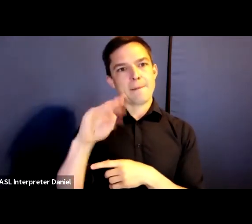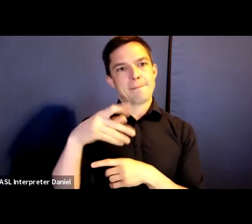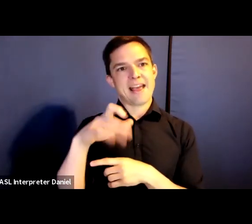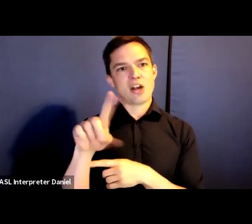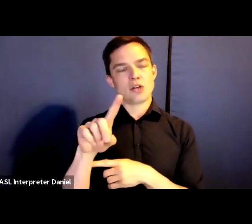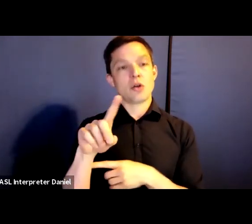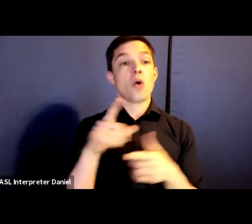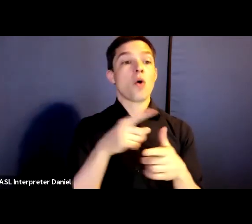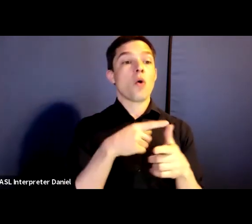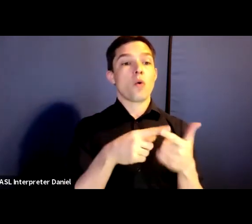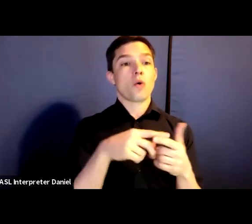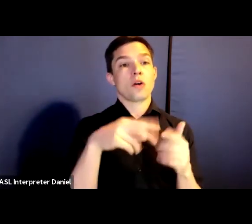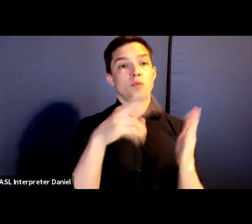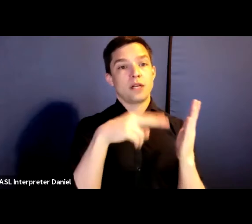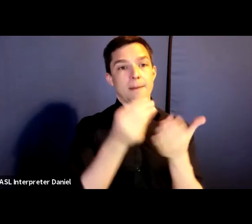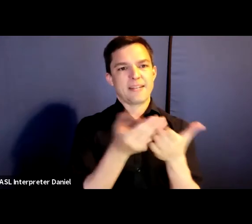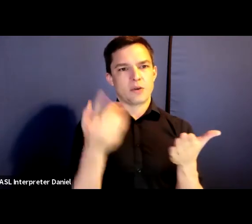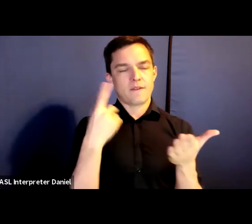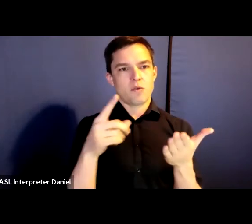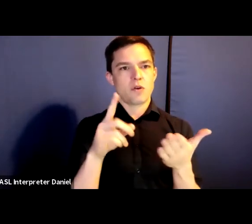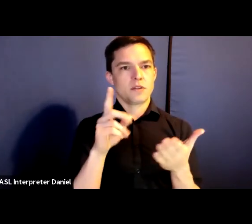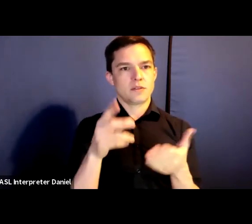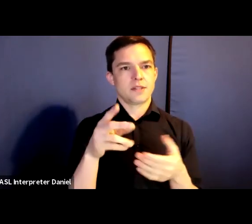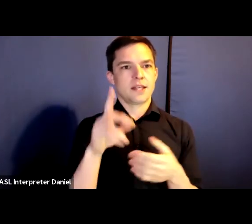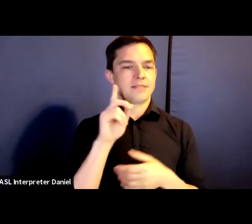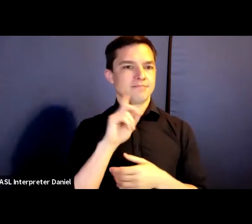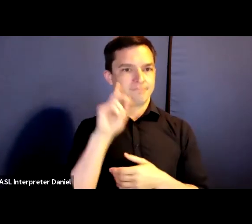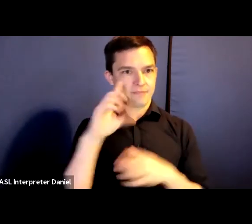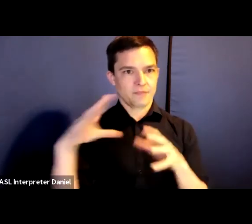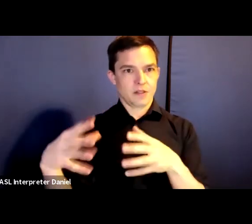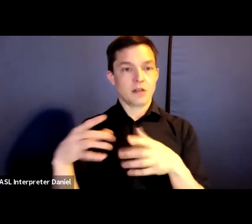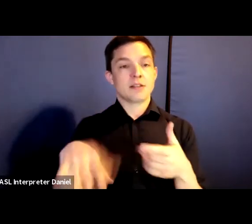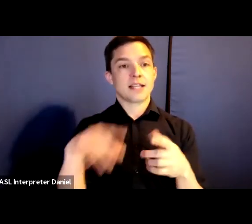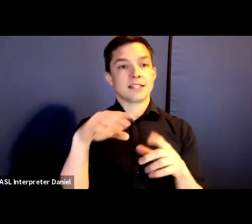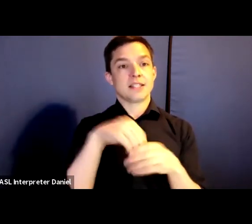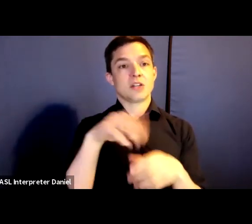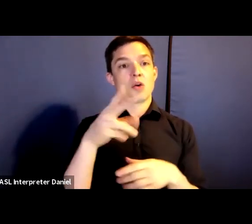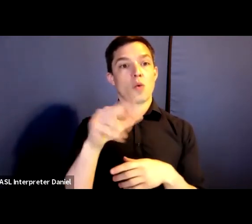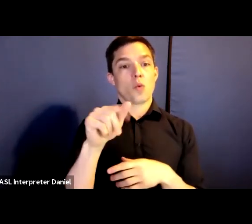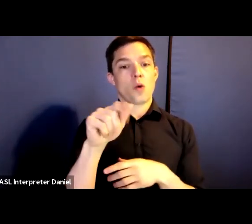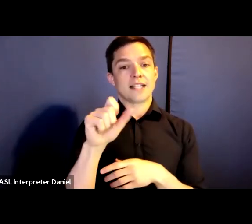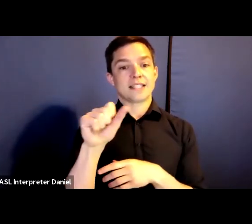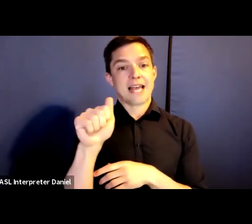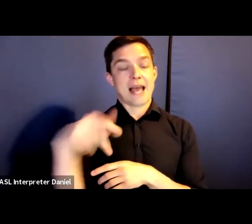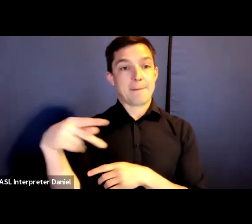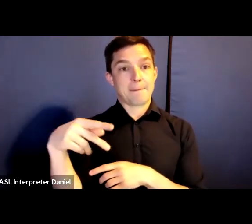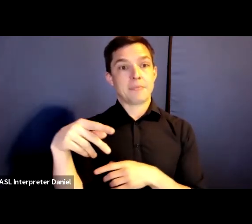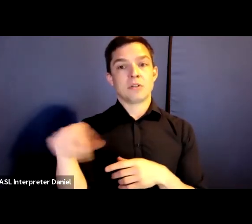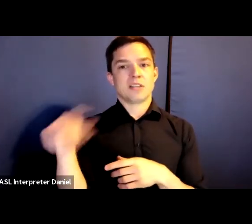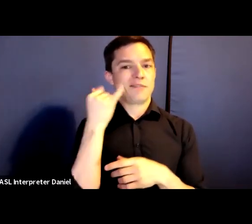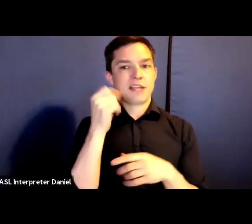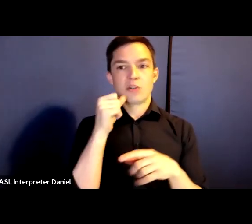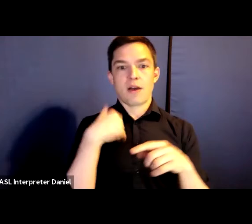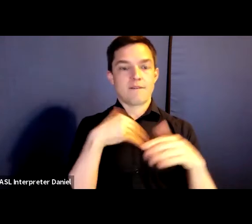the hearing impaired. These materials were distributed either by WhatsApp, in the case of those who had access to smart device on